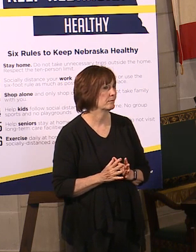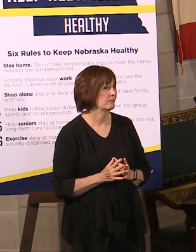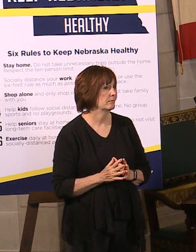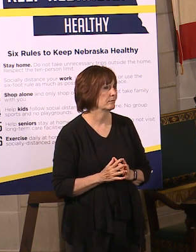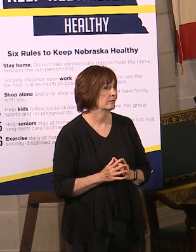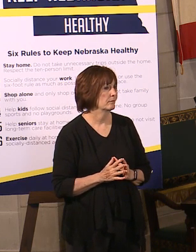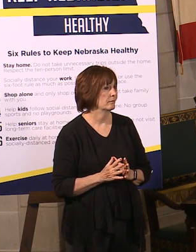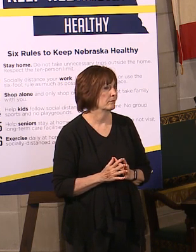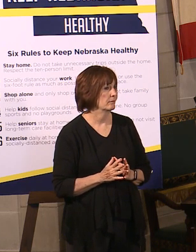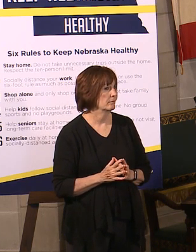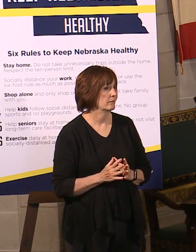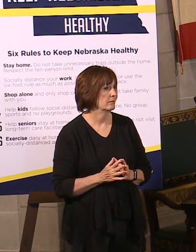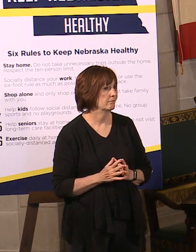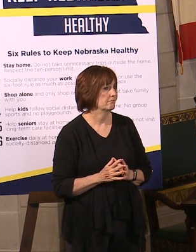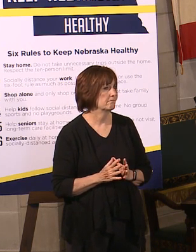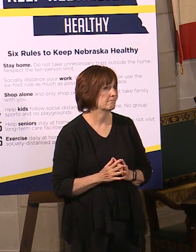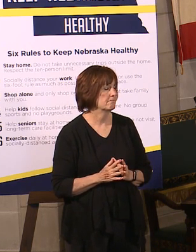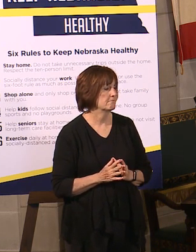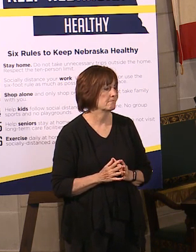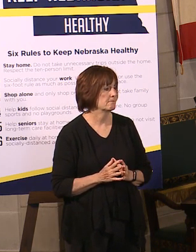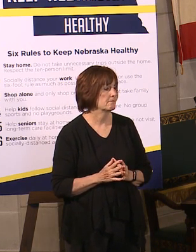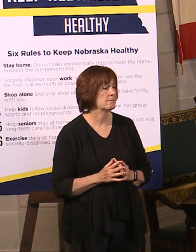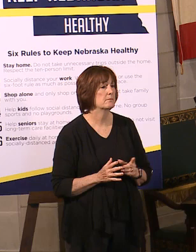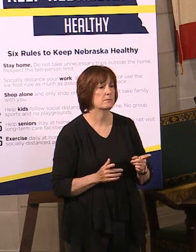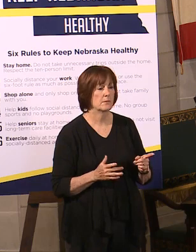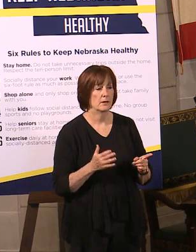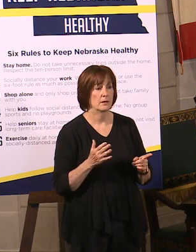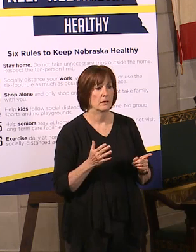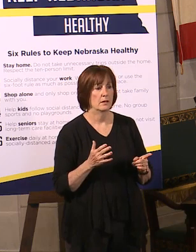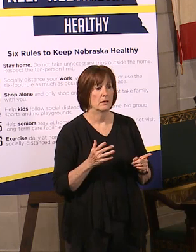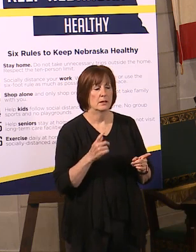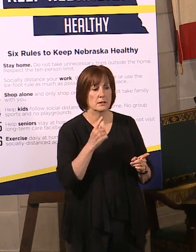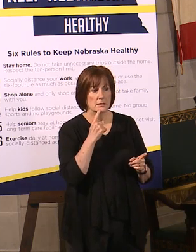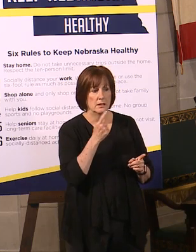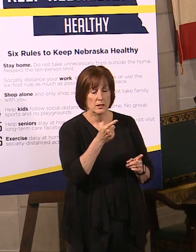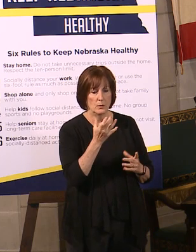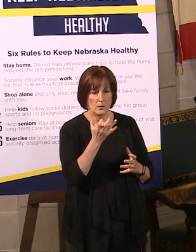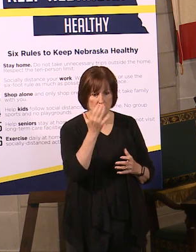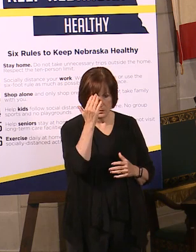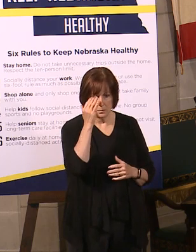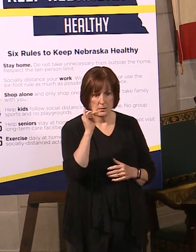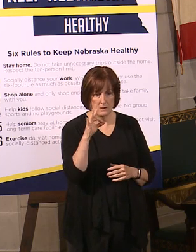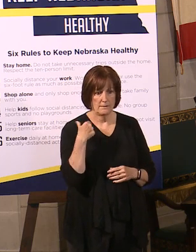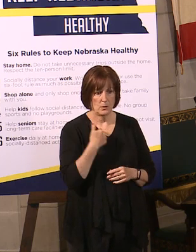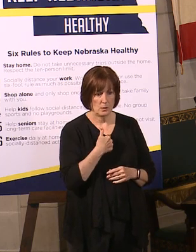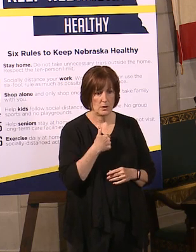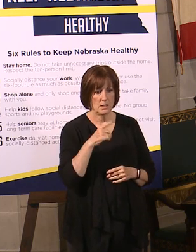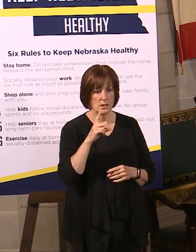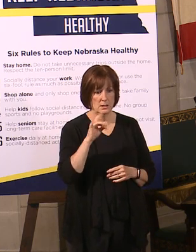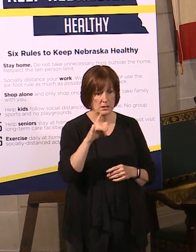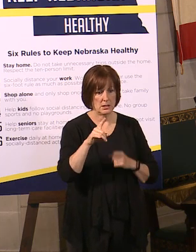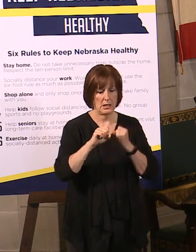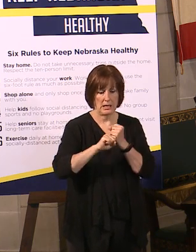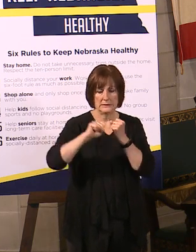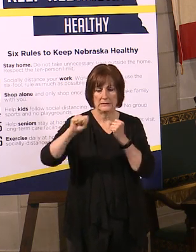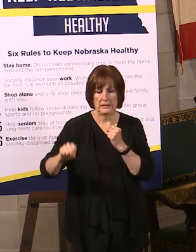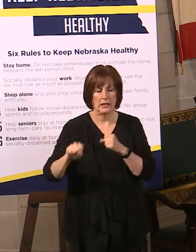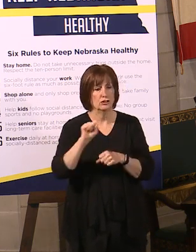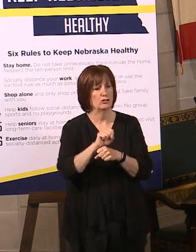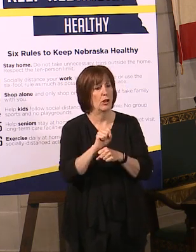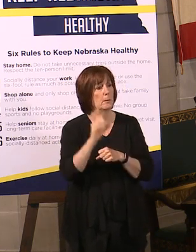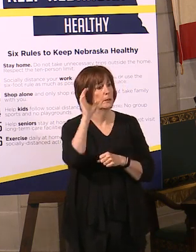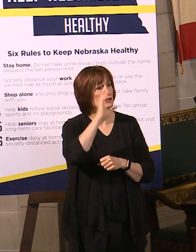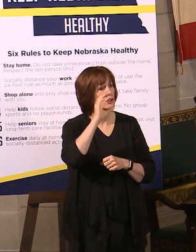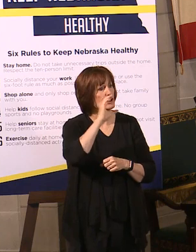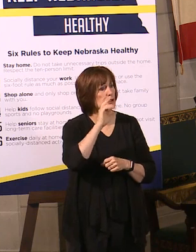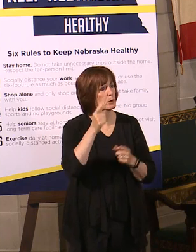for a job this week if you apply for unemployment? So Maya Sands with KMTV wants to know if we've extended the job search requirement. Again, you do not have to search